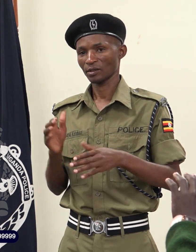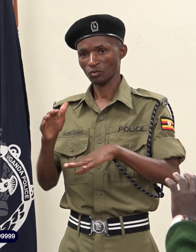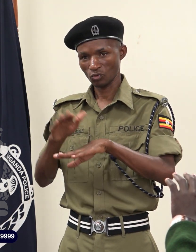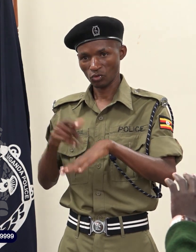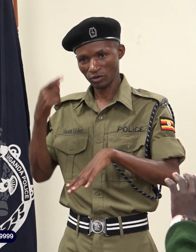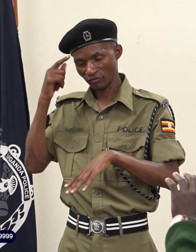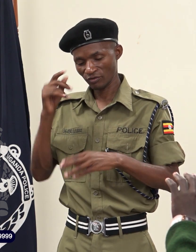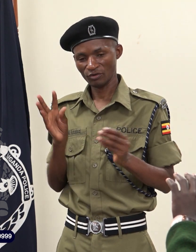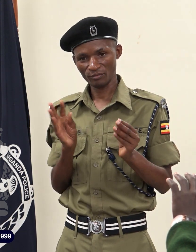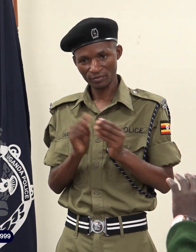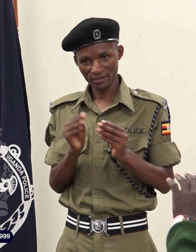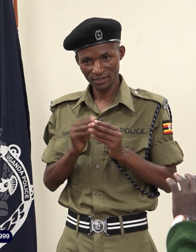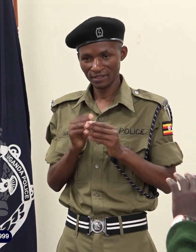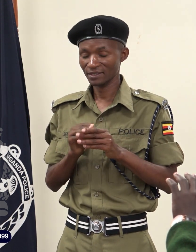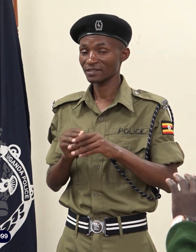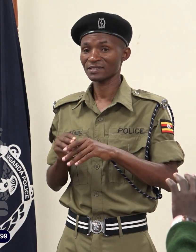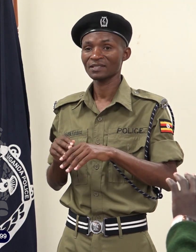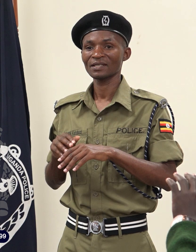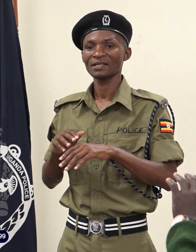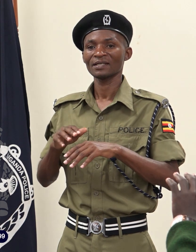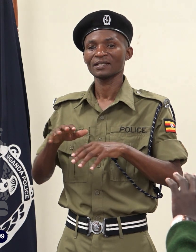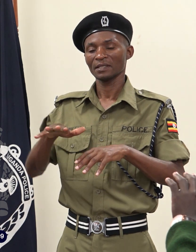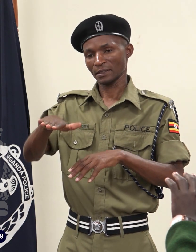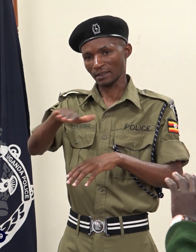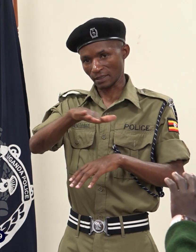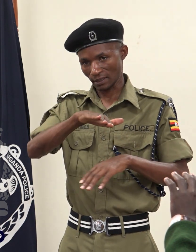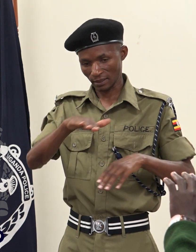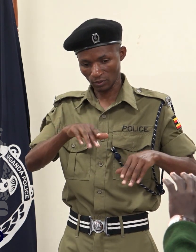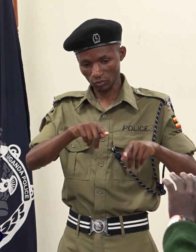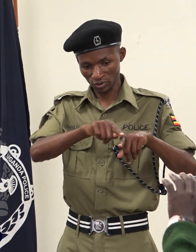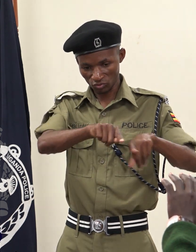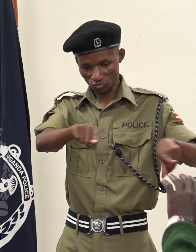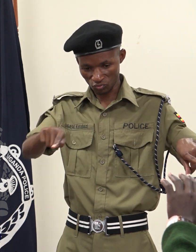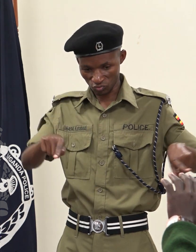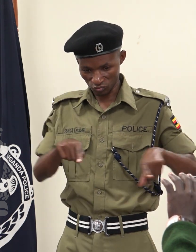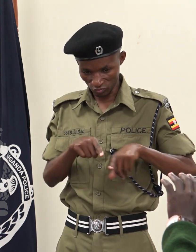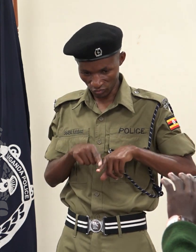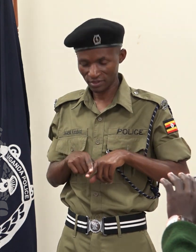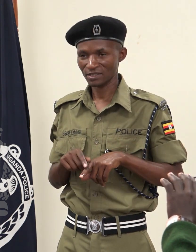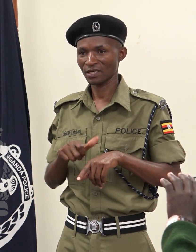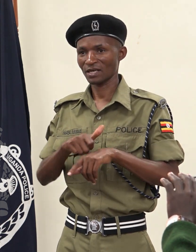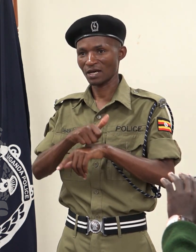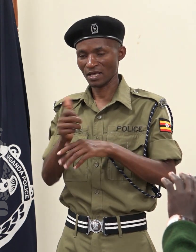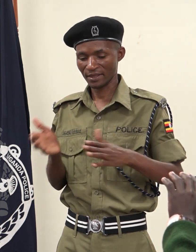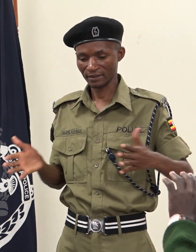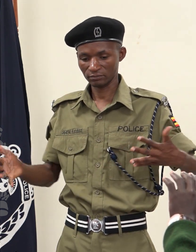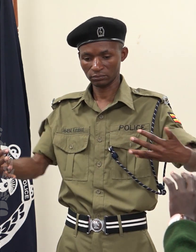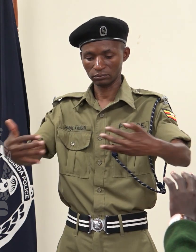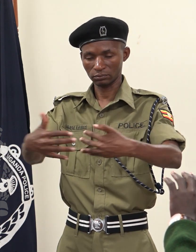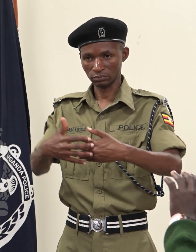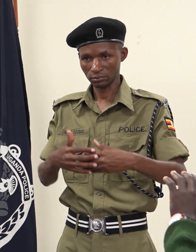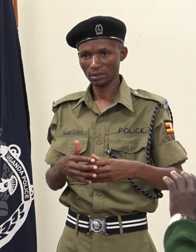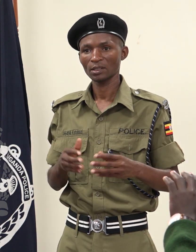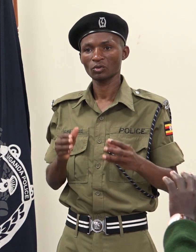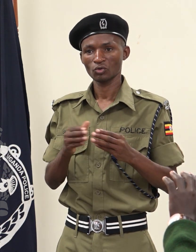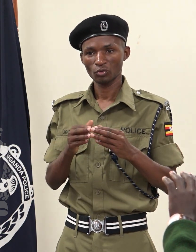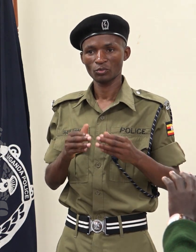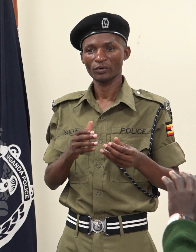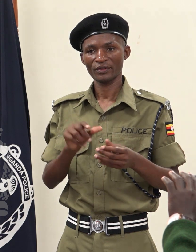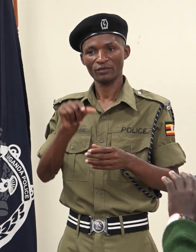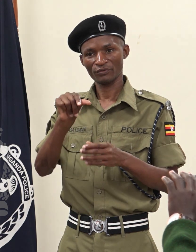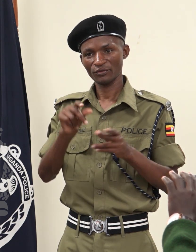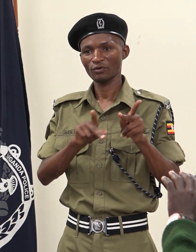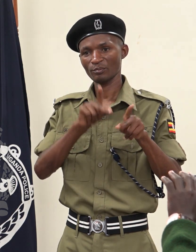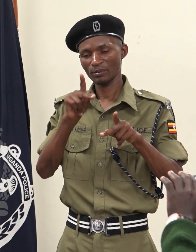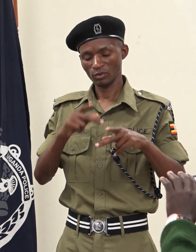town halls and enclosed settings with a restricted number of participants who